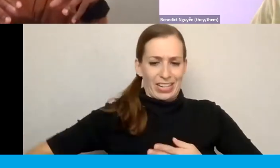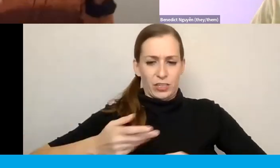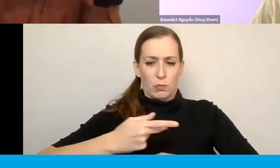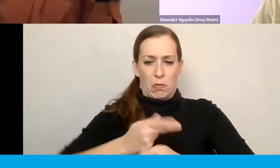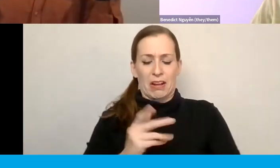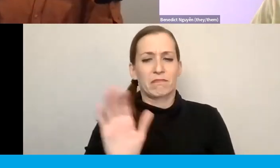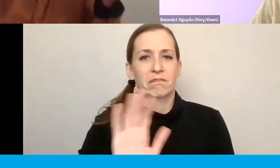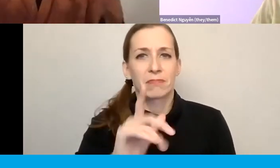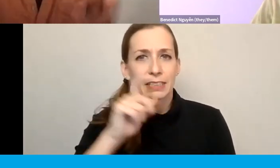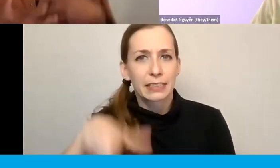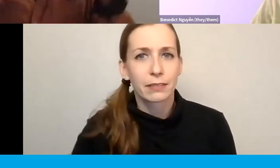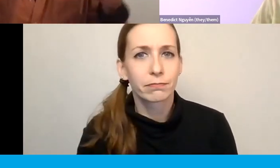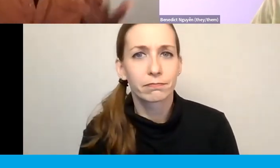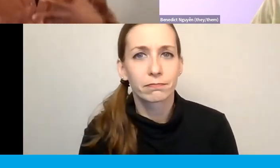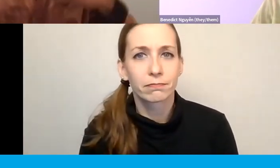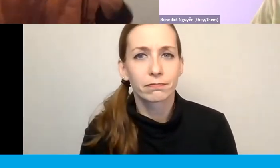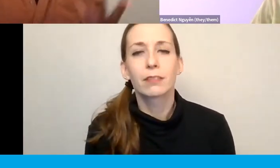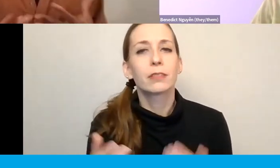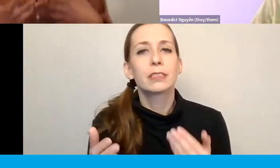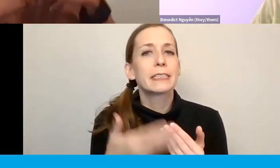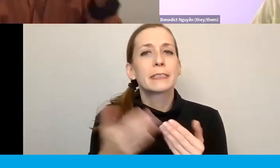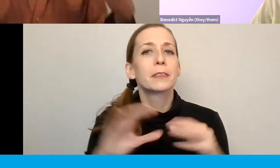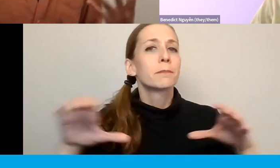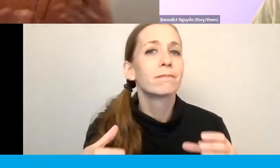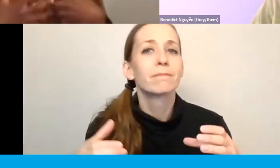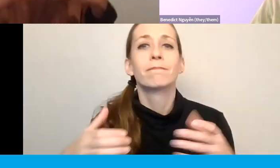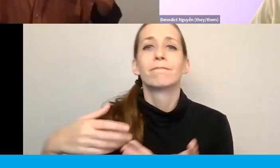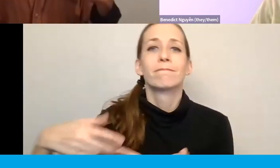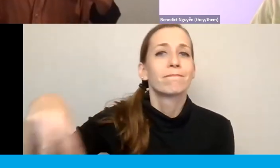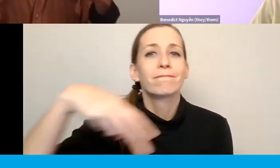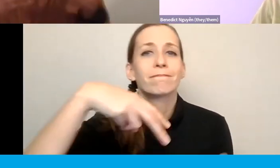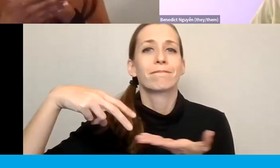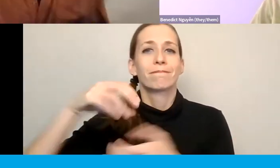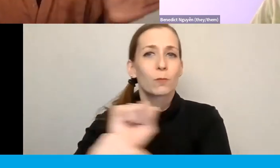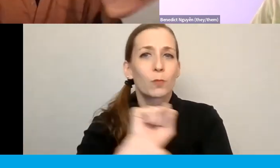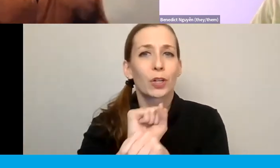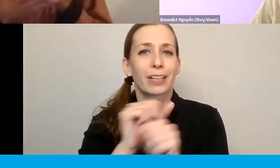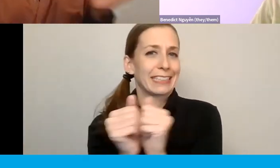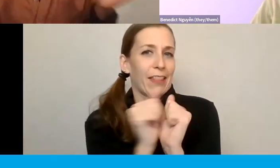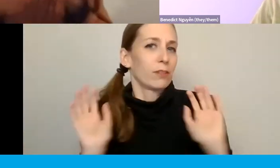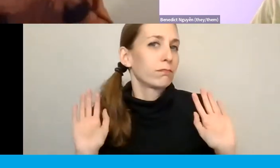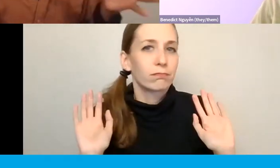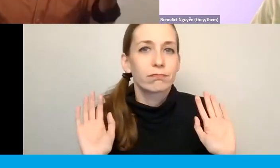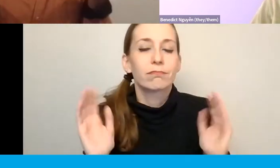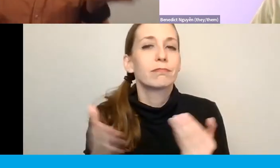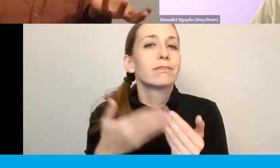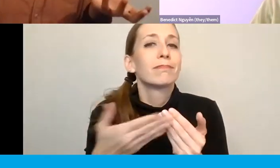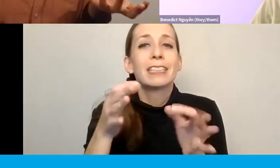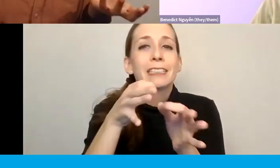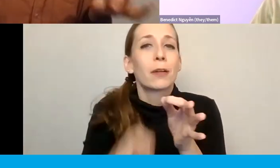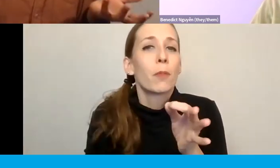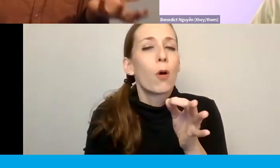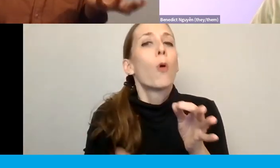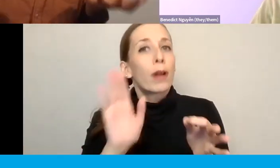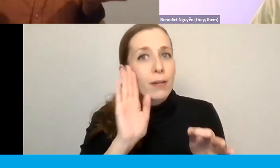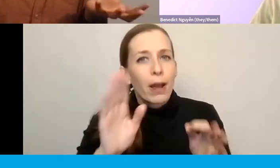come together, find sort of like rigor and momentum, and we'll find a way to be intentional with what we're left